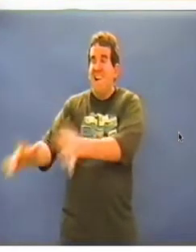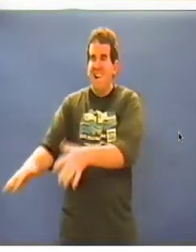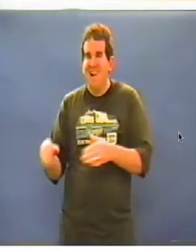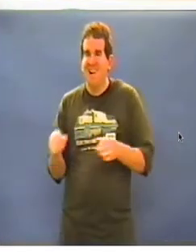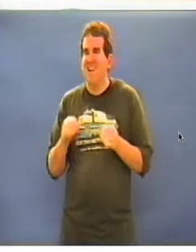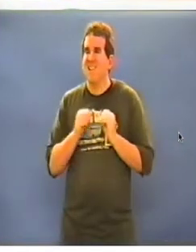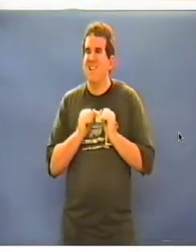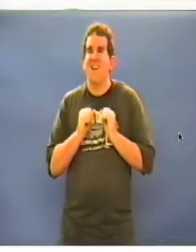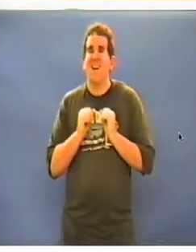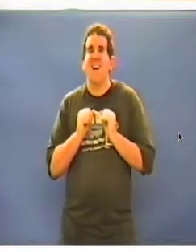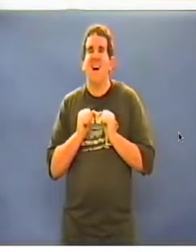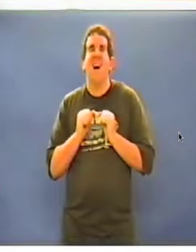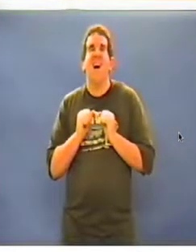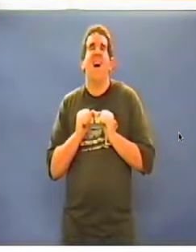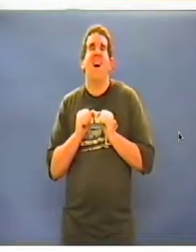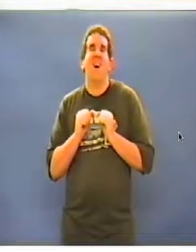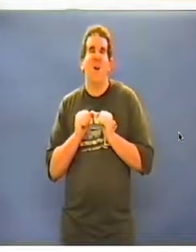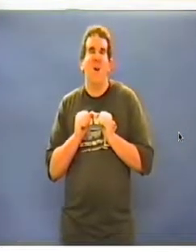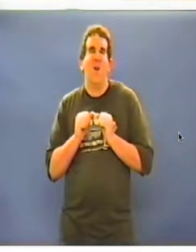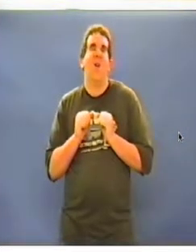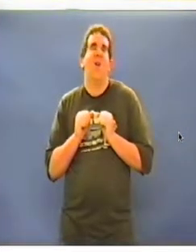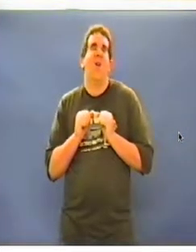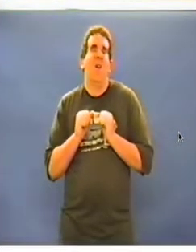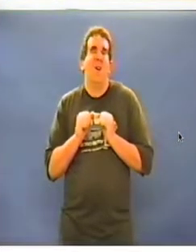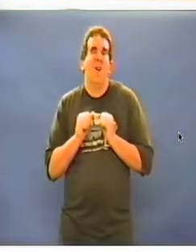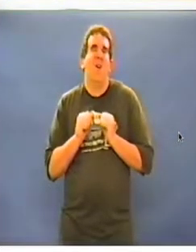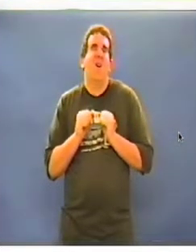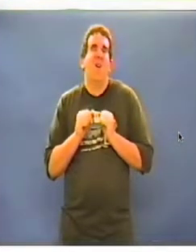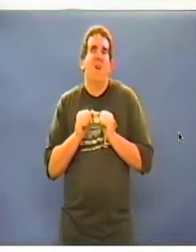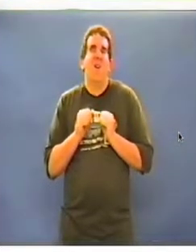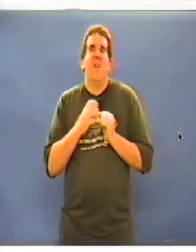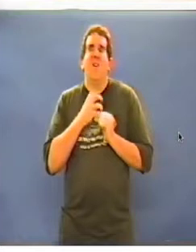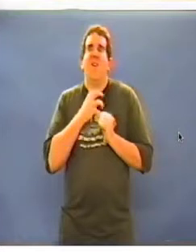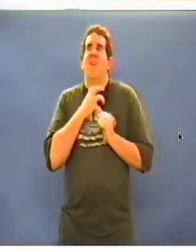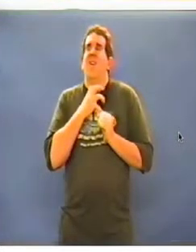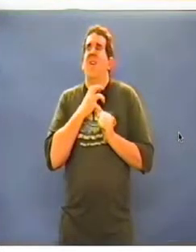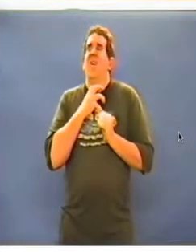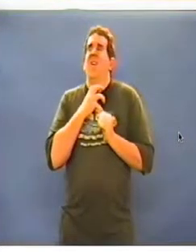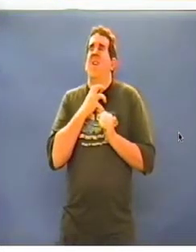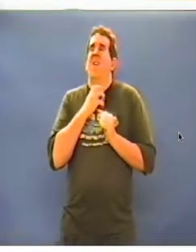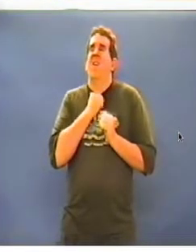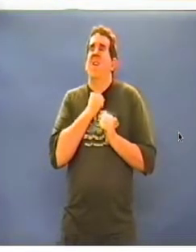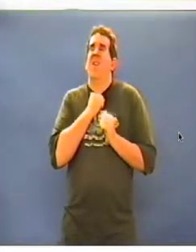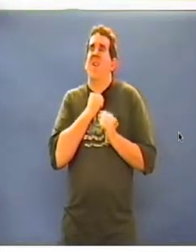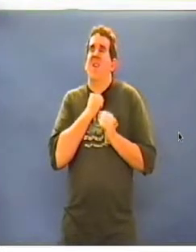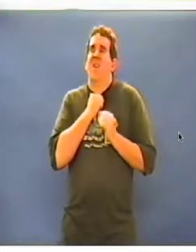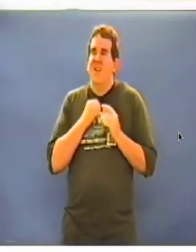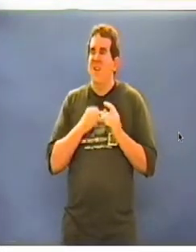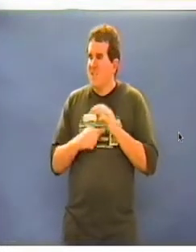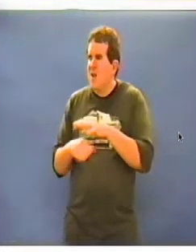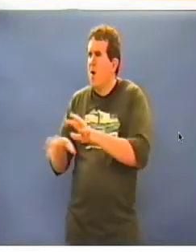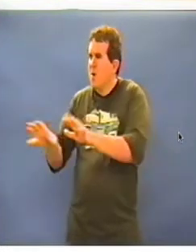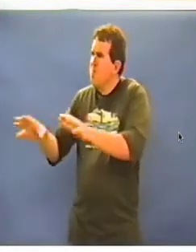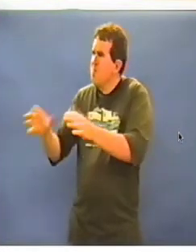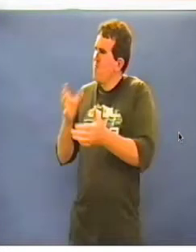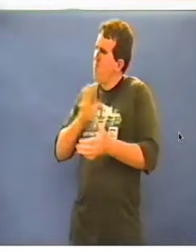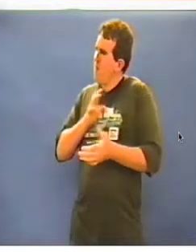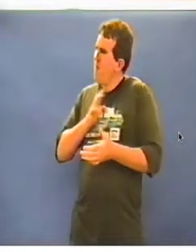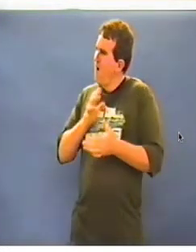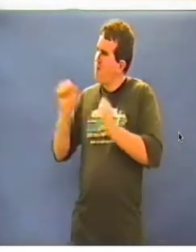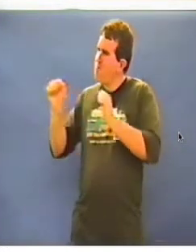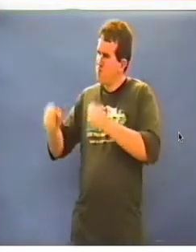he had been frightened when he saw a body in the back seat of a car and wasn't moving and didn't respond